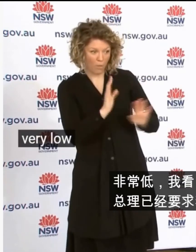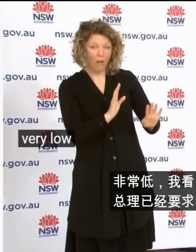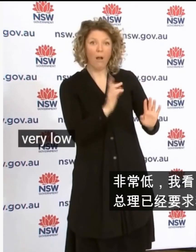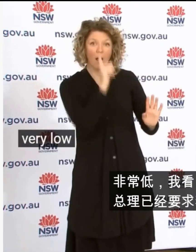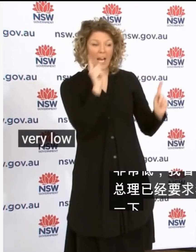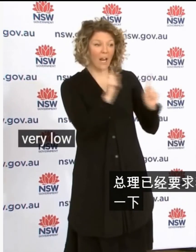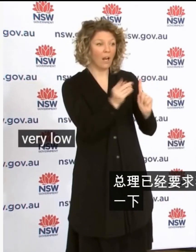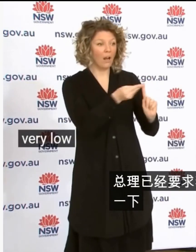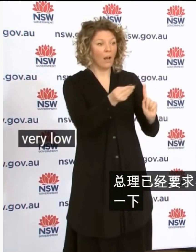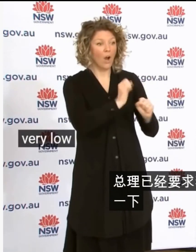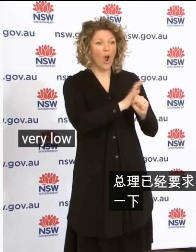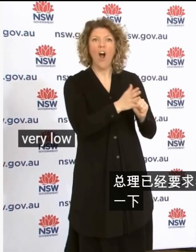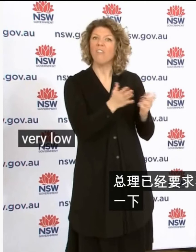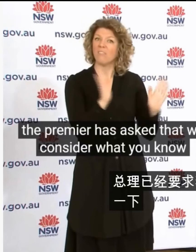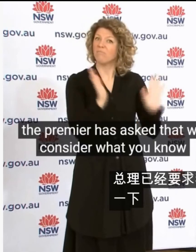consider